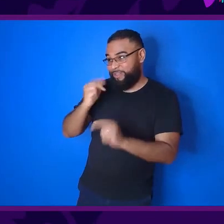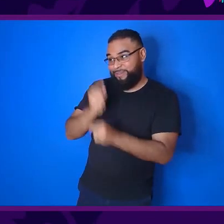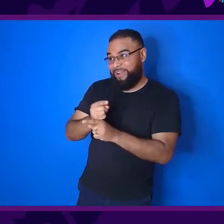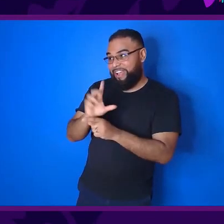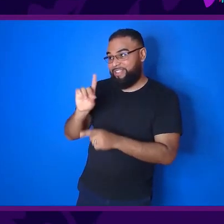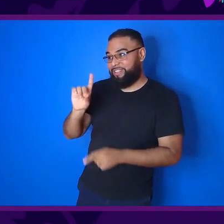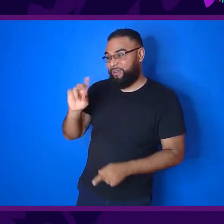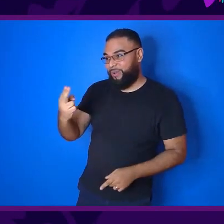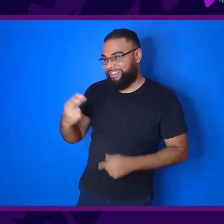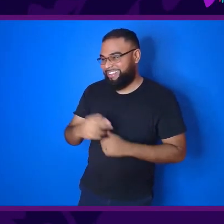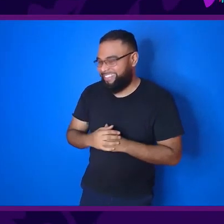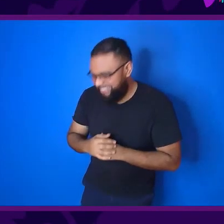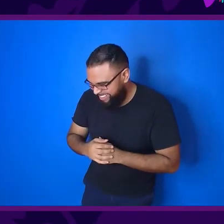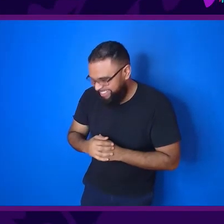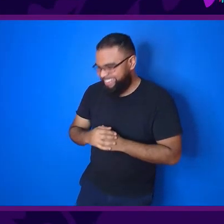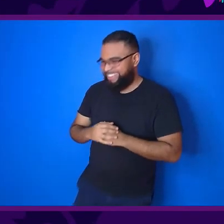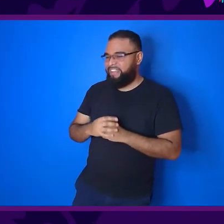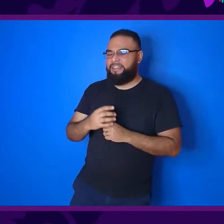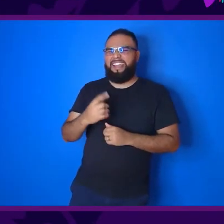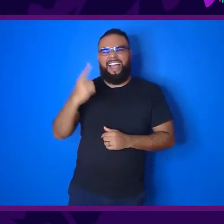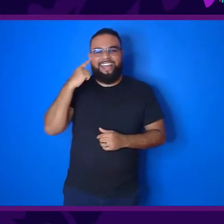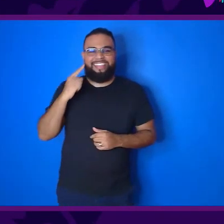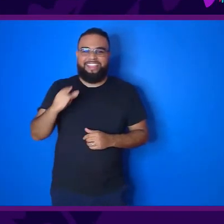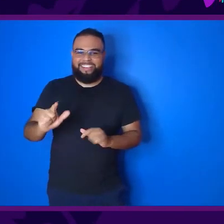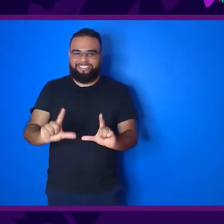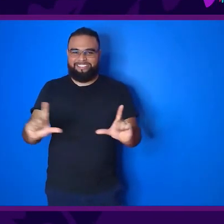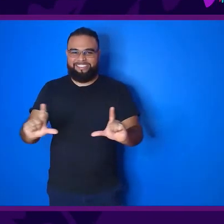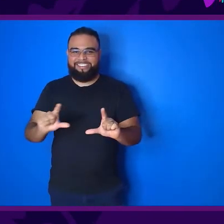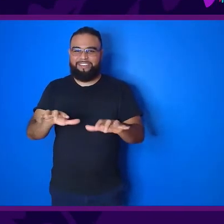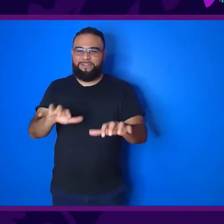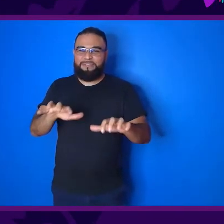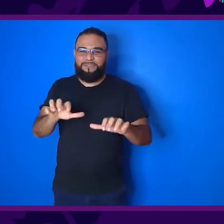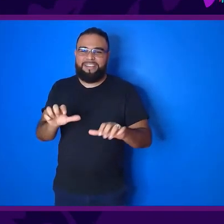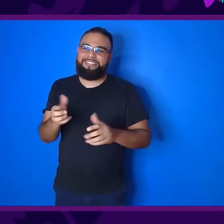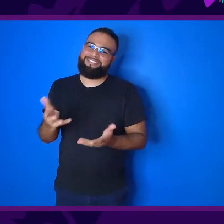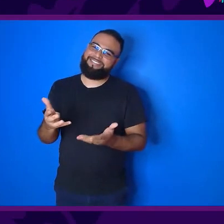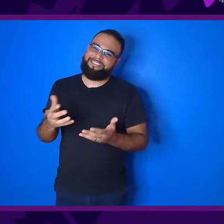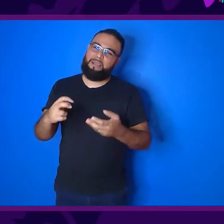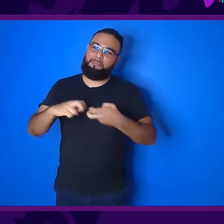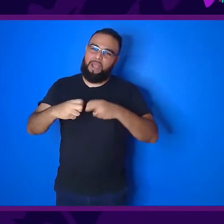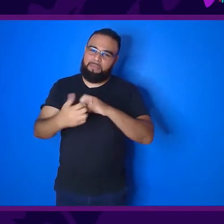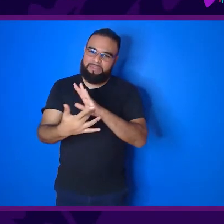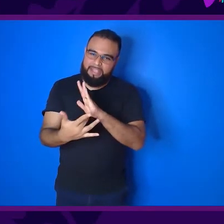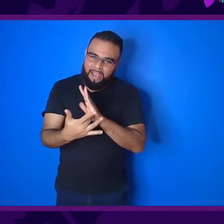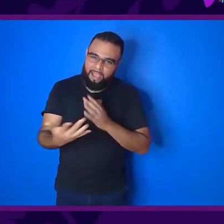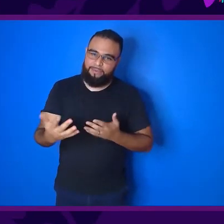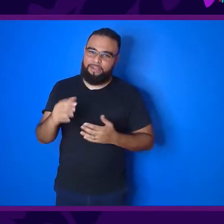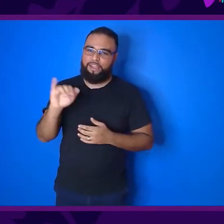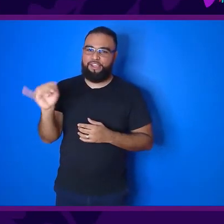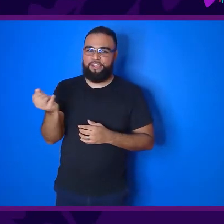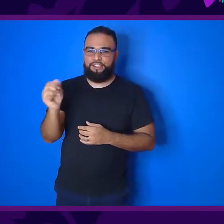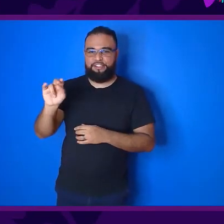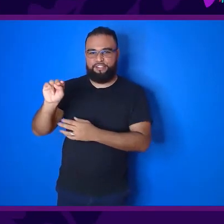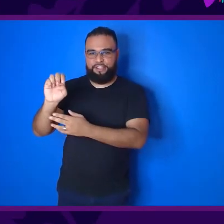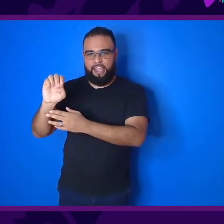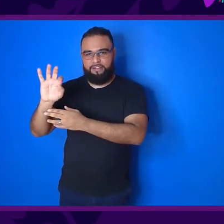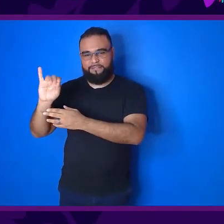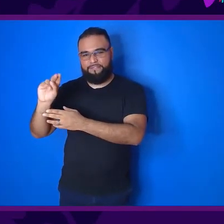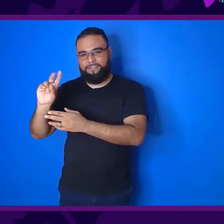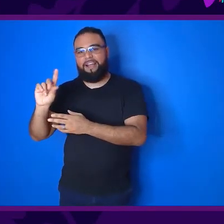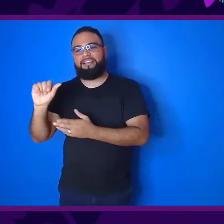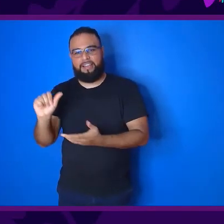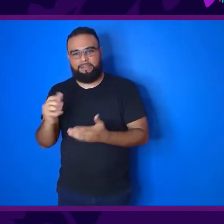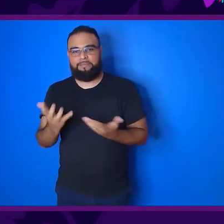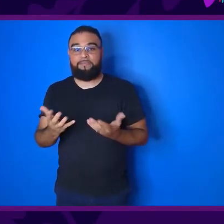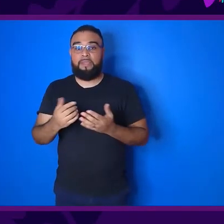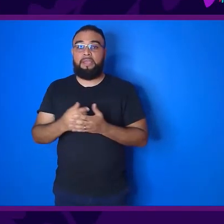I think we had a little technical issue with Jane Fonda. So Dolores, while I have you here for a moment, can you